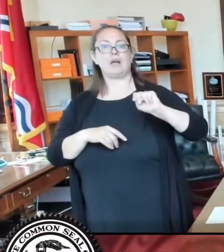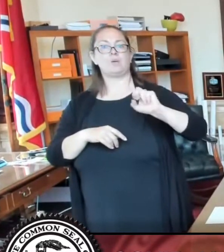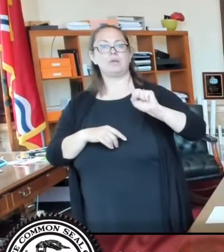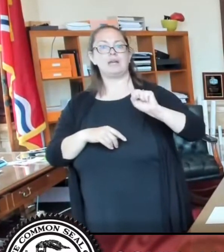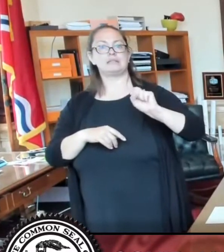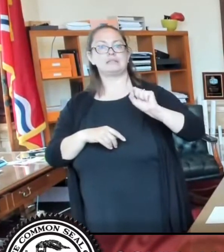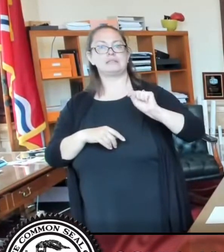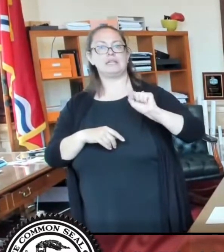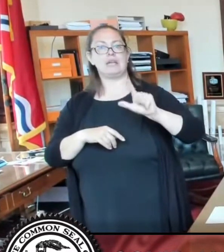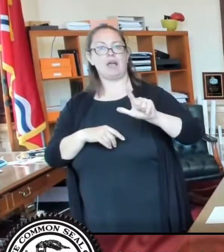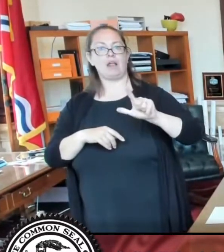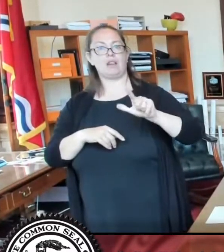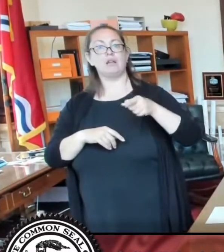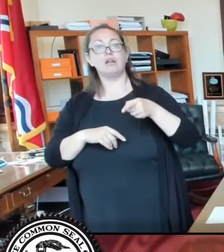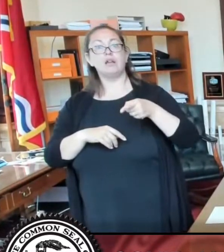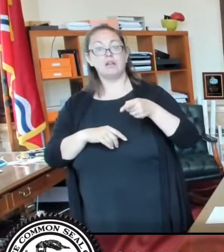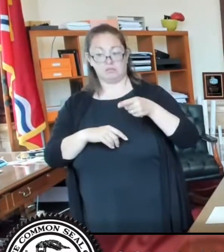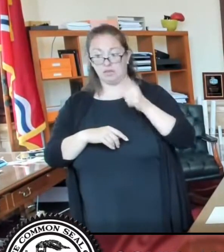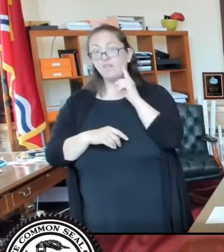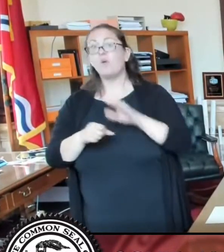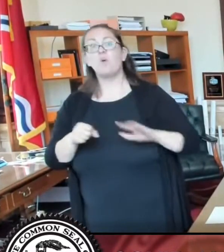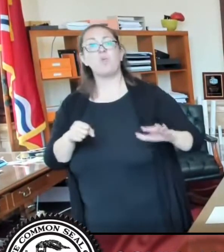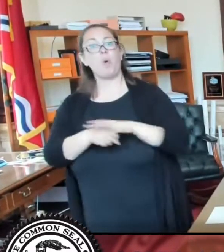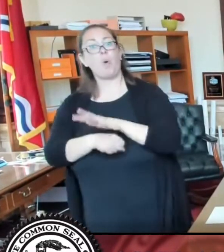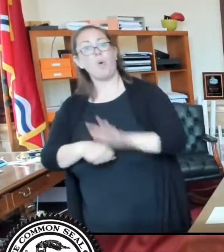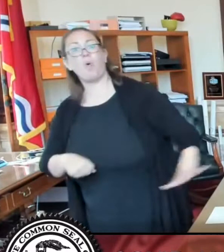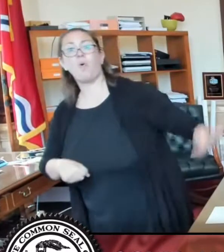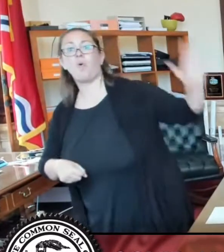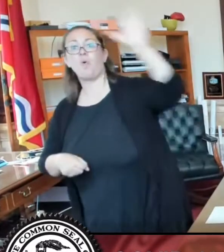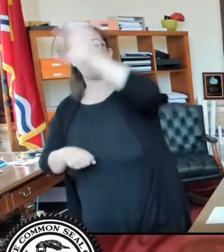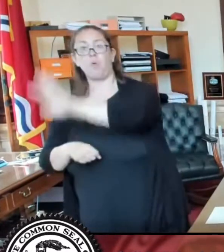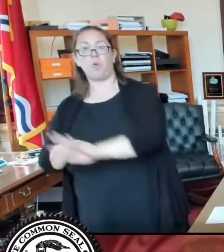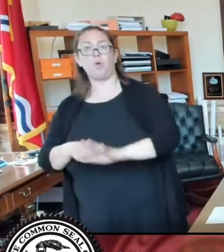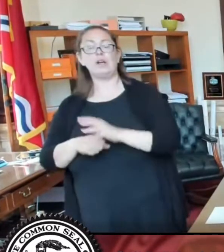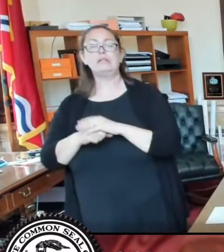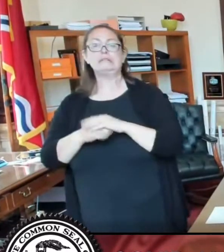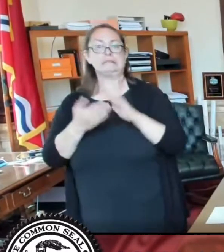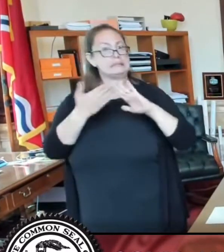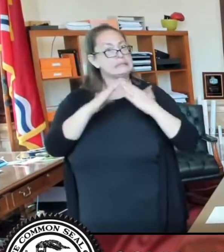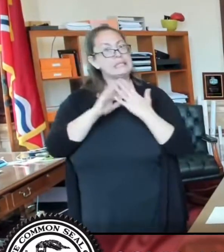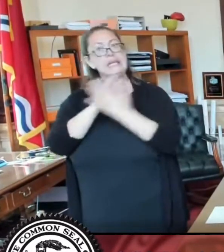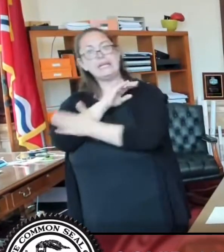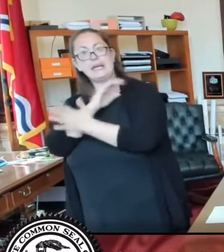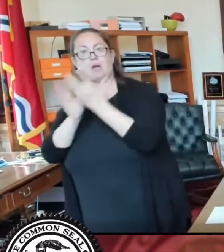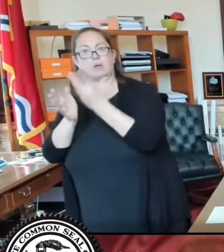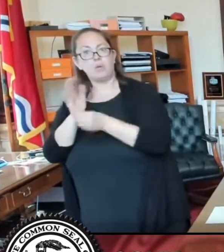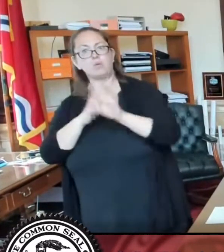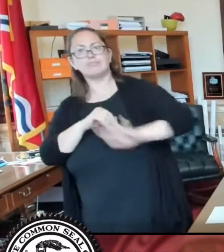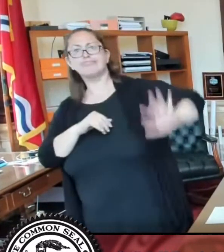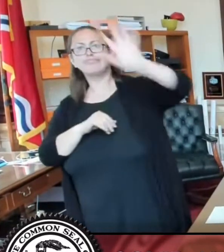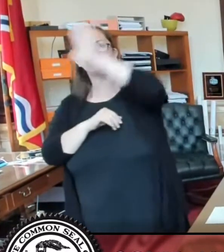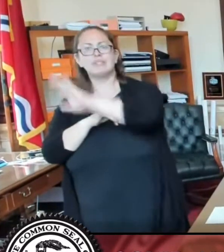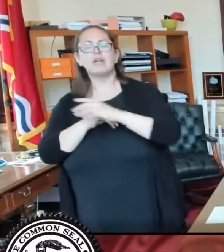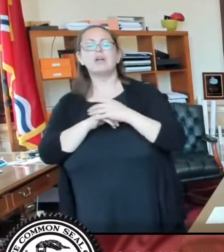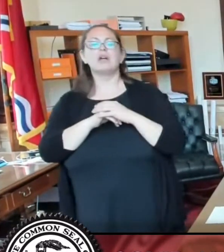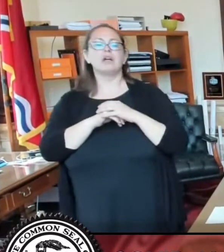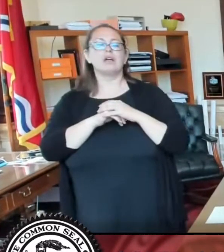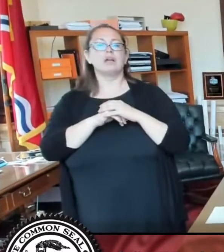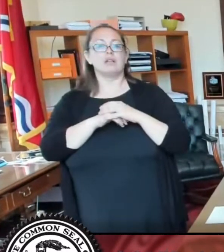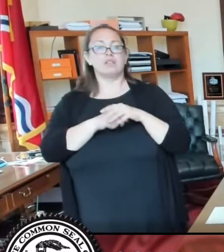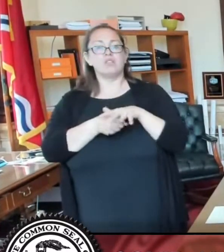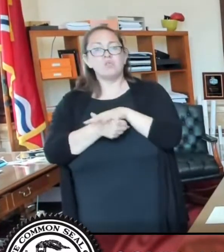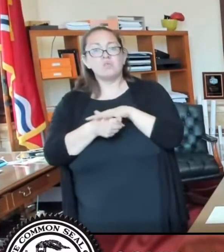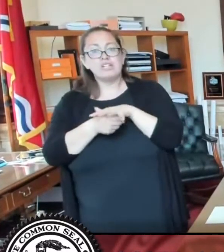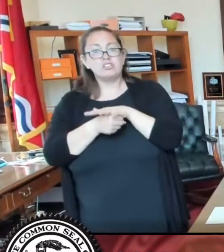summer, is for the entire region. And I think this regional leadership on heat up and